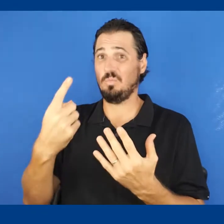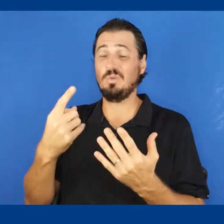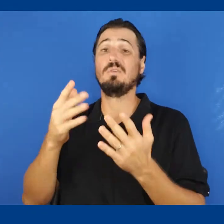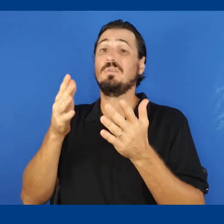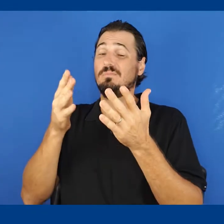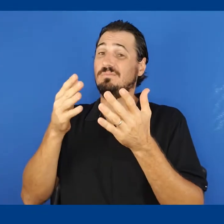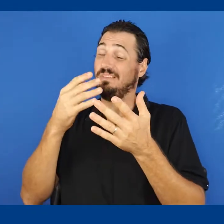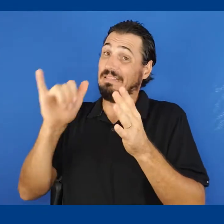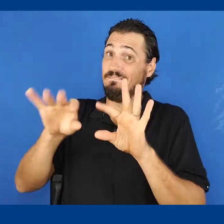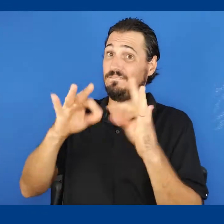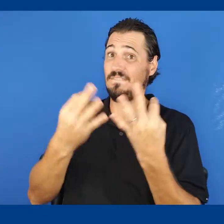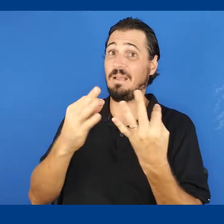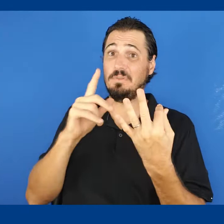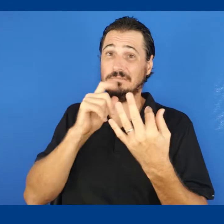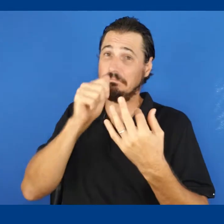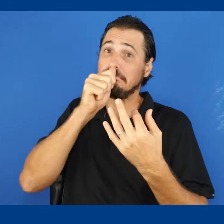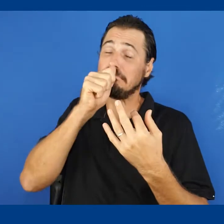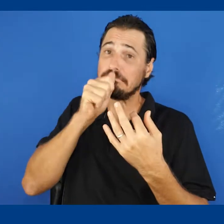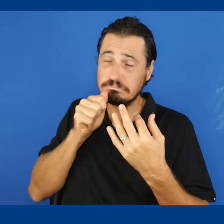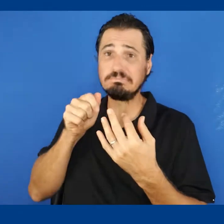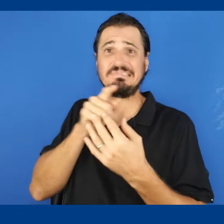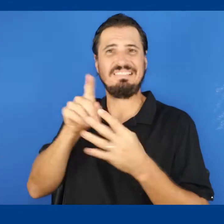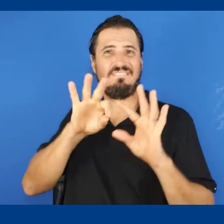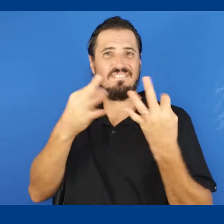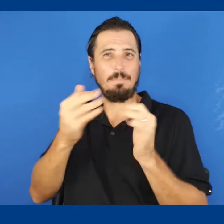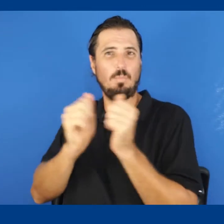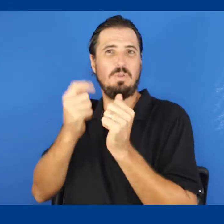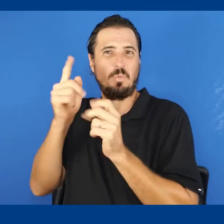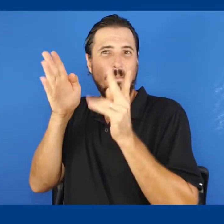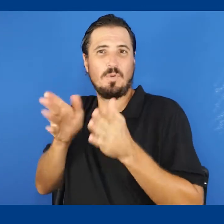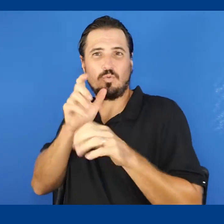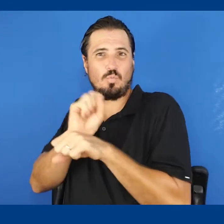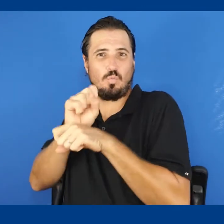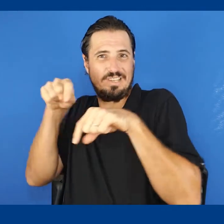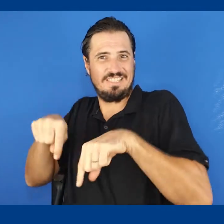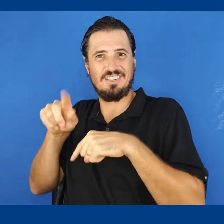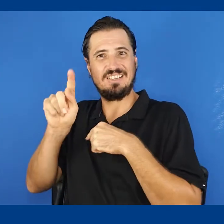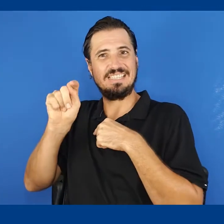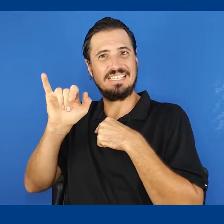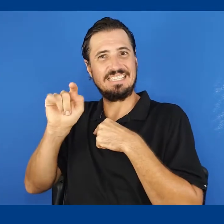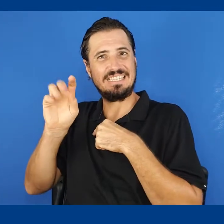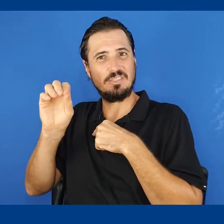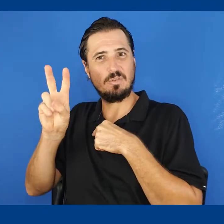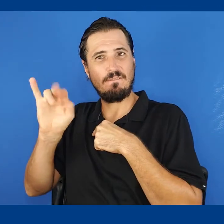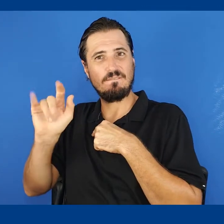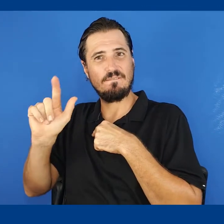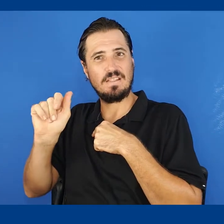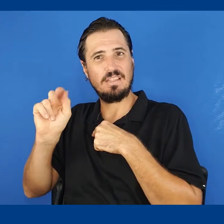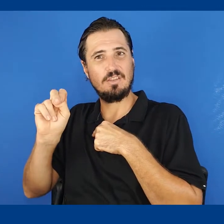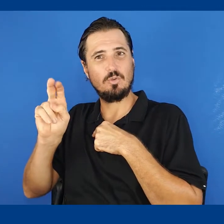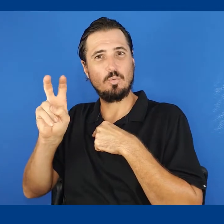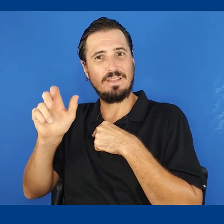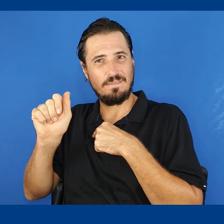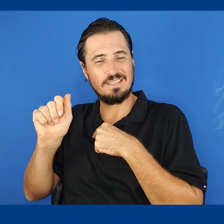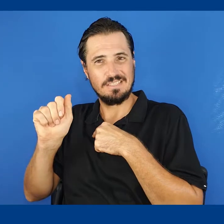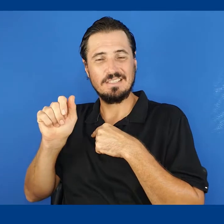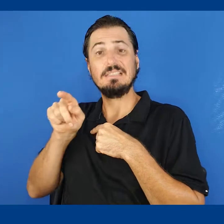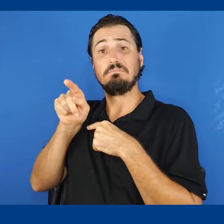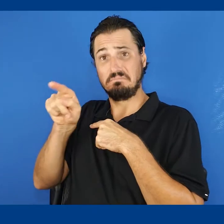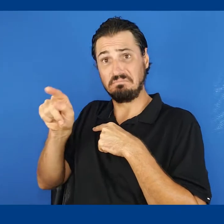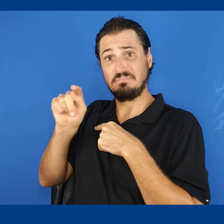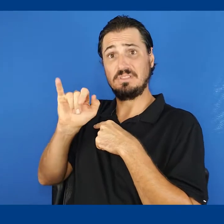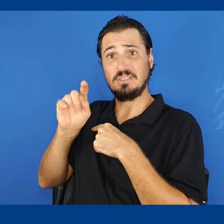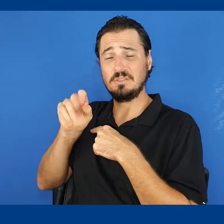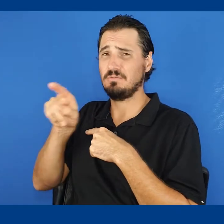our AMR Kauai Operations Manager, Tito Villanueva. As our AMR manager, Tito has dedicated his career